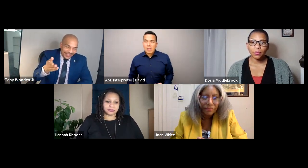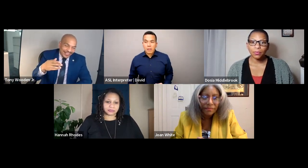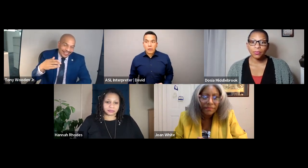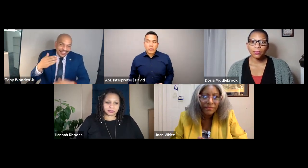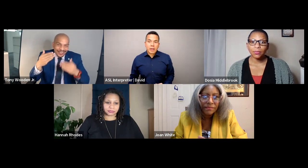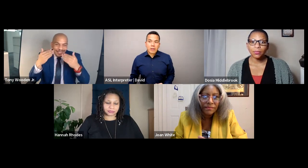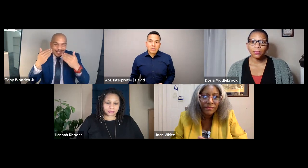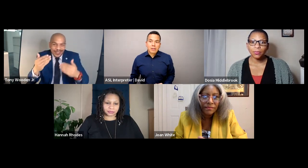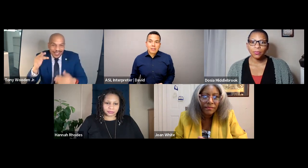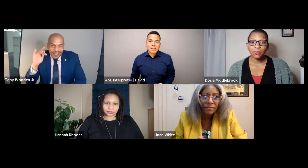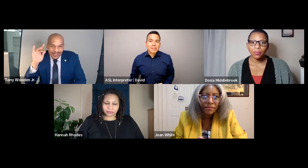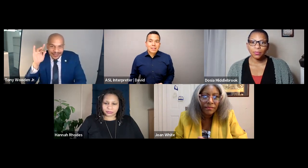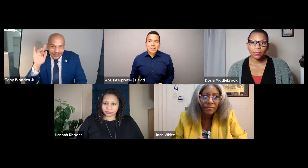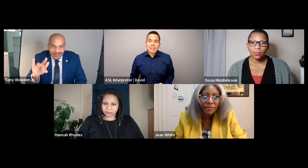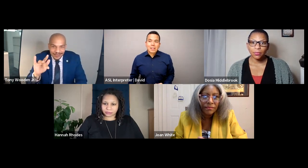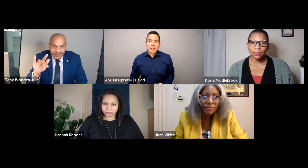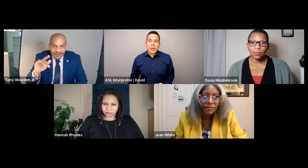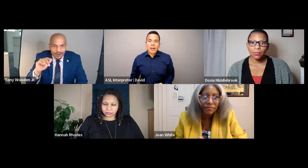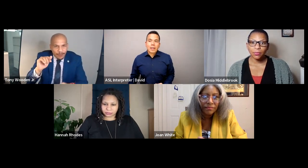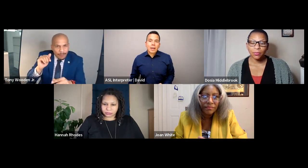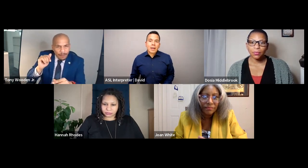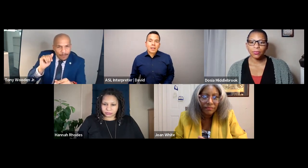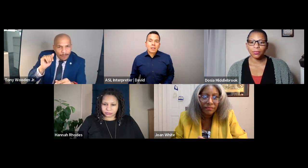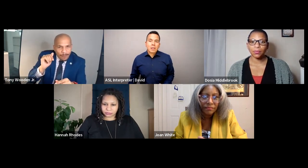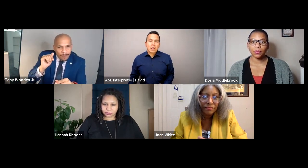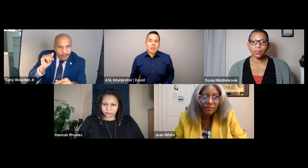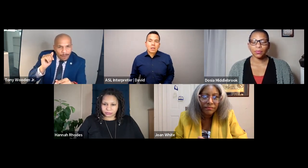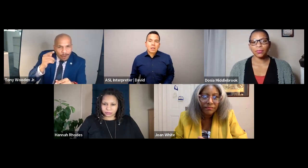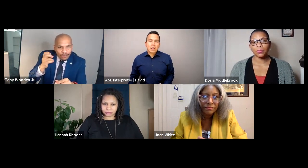If you're there, go ahead and